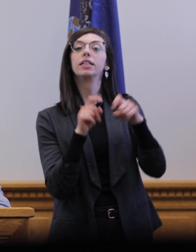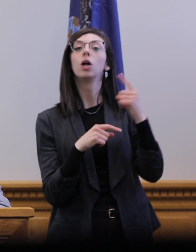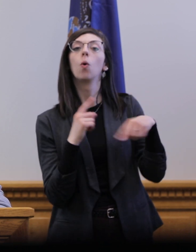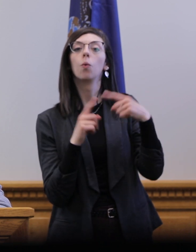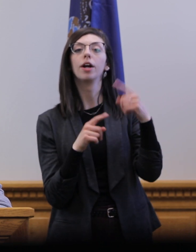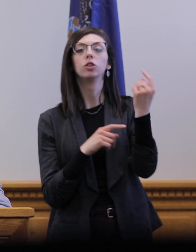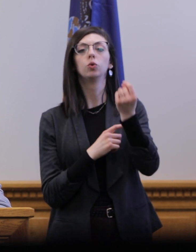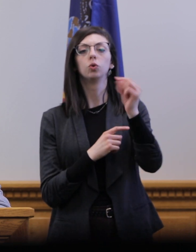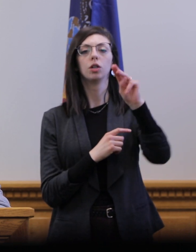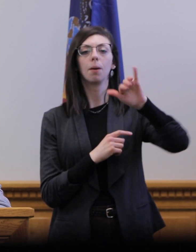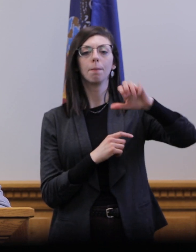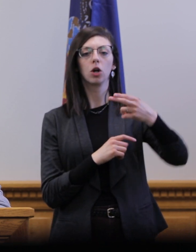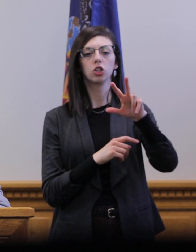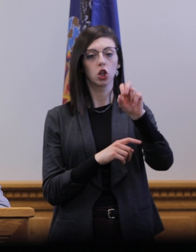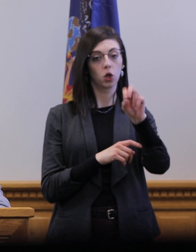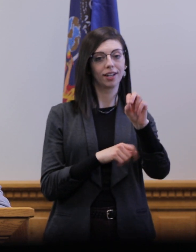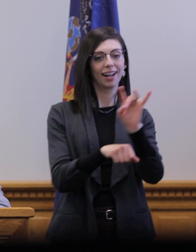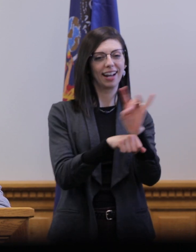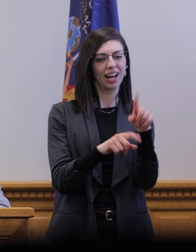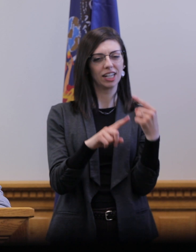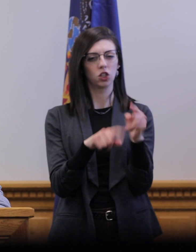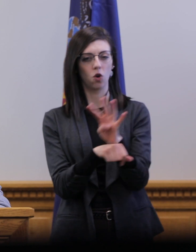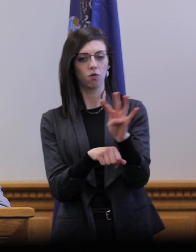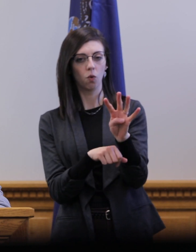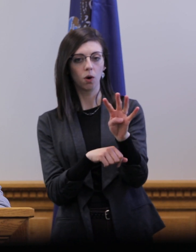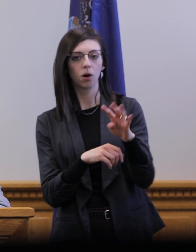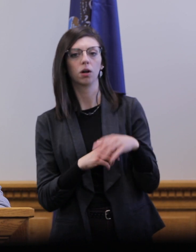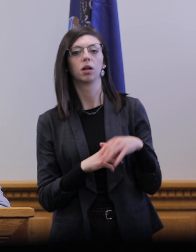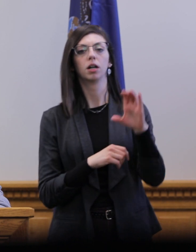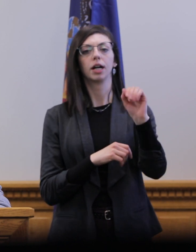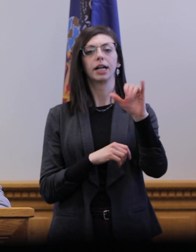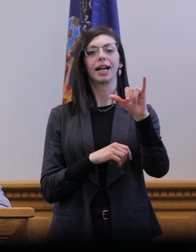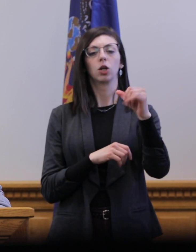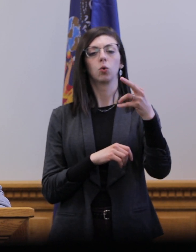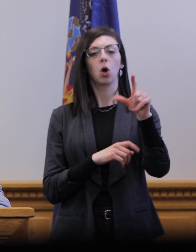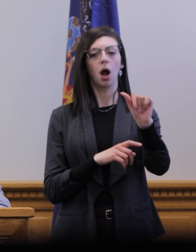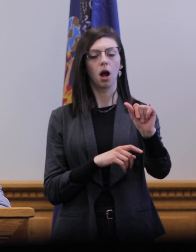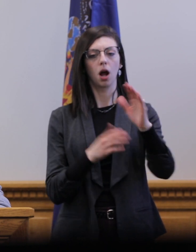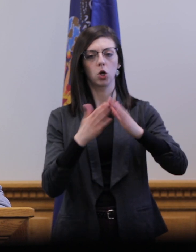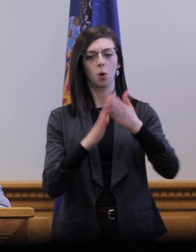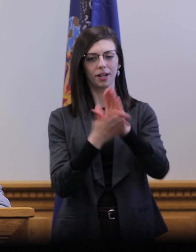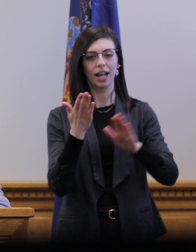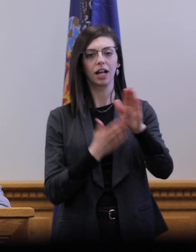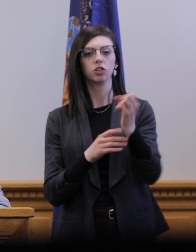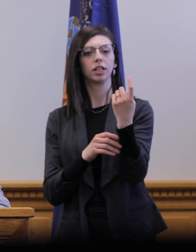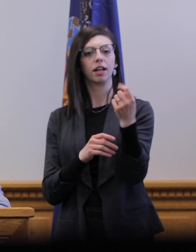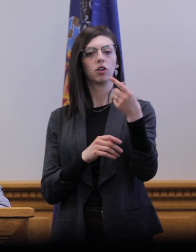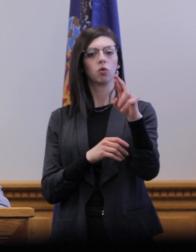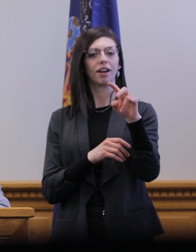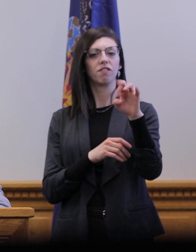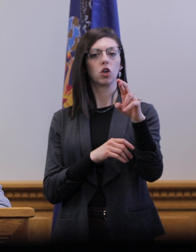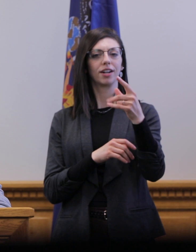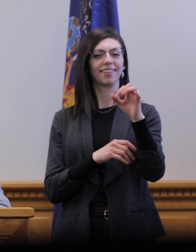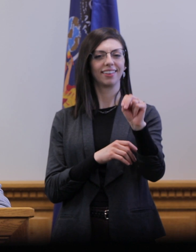March 30th from 8 a.m. to 4 p.m. at Cayuga Community College at 11 River Glen Drive in